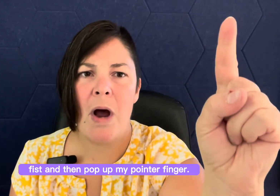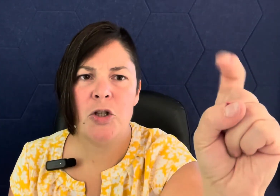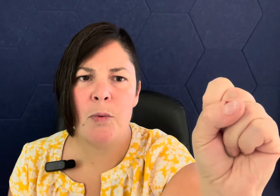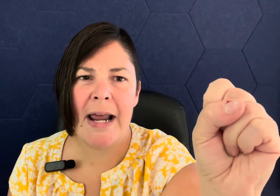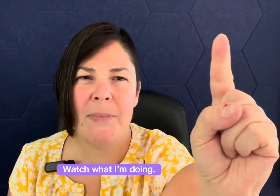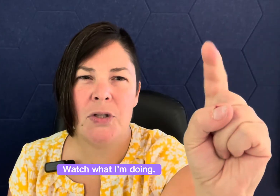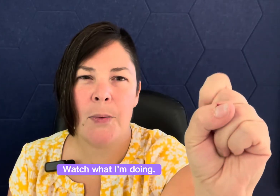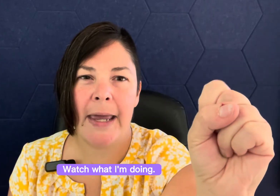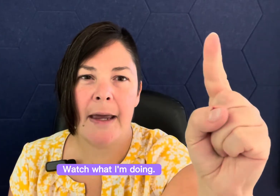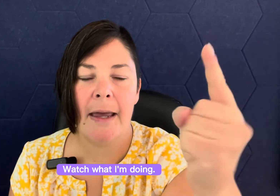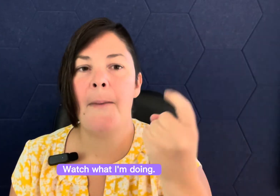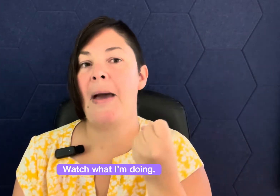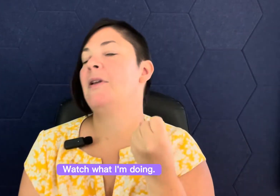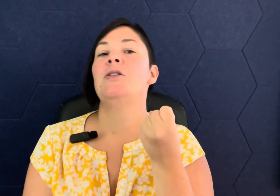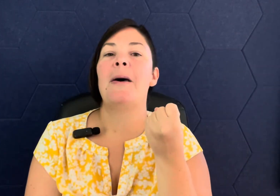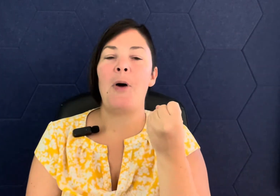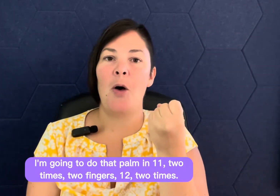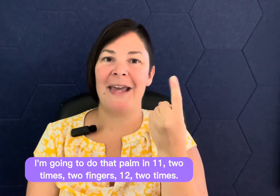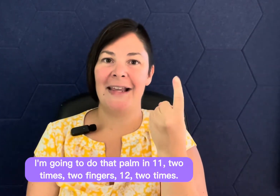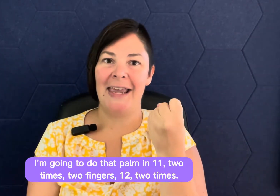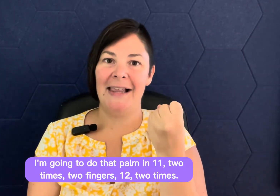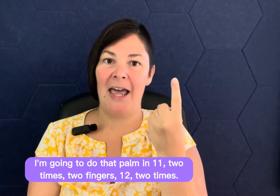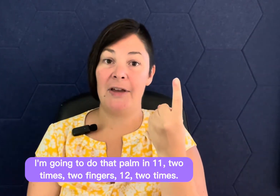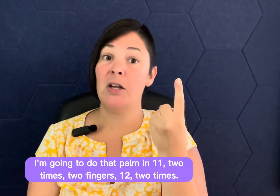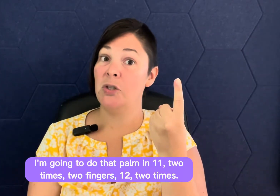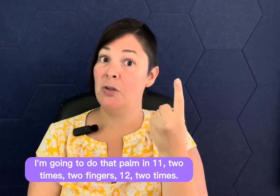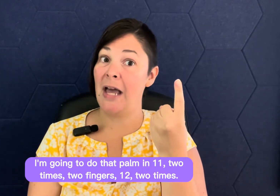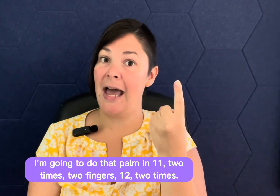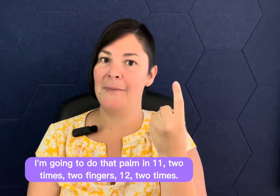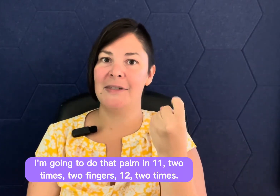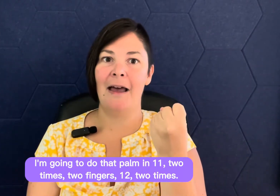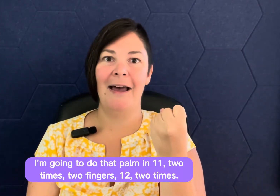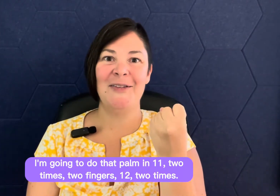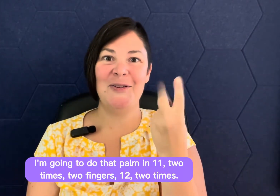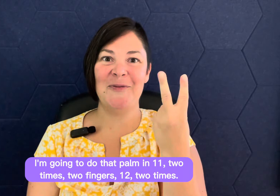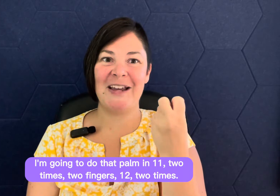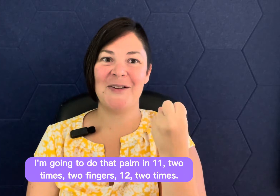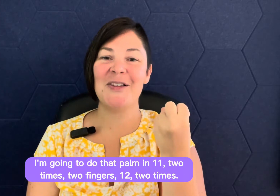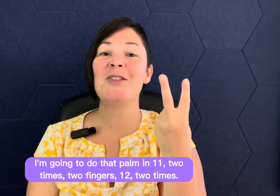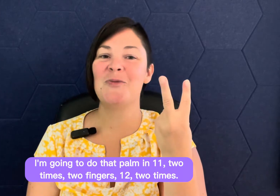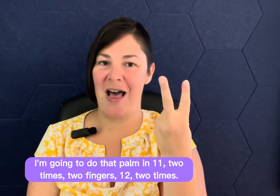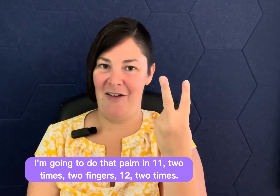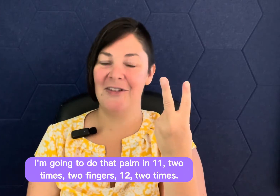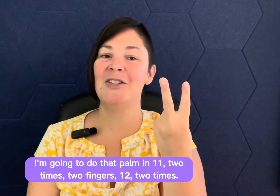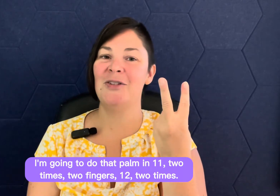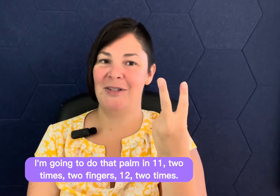Watch what I'm doing. I'm going to do that palm in, 11, 2 times, 2 fingers, 12, 2